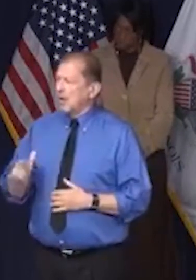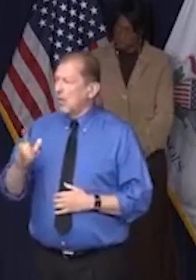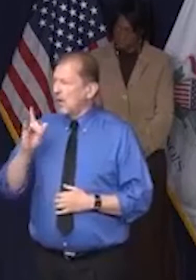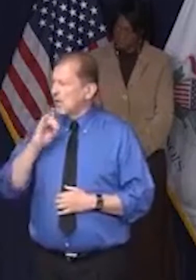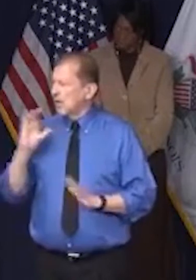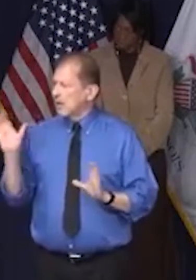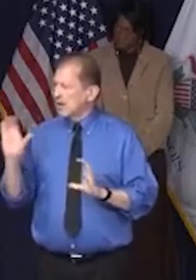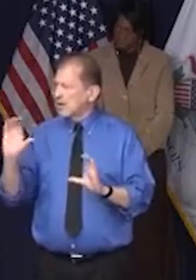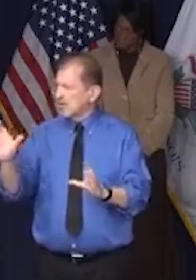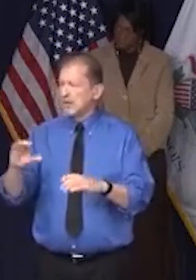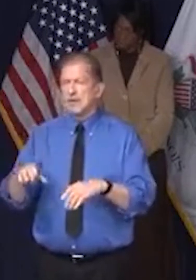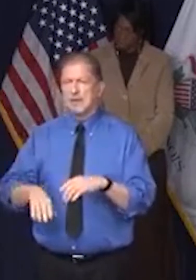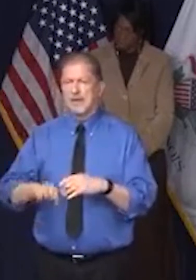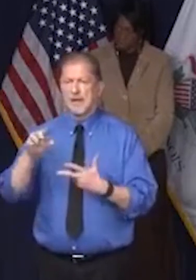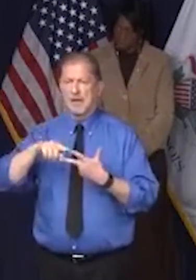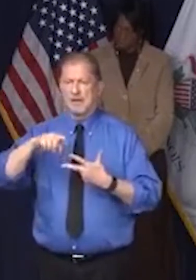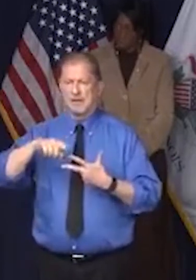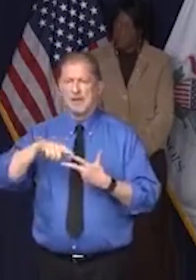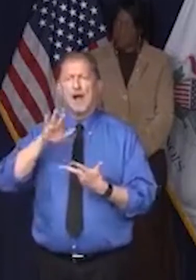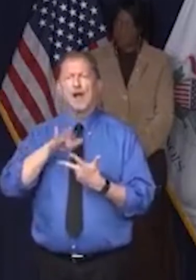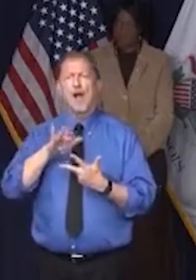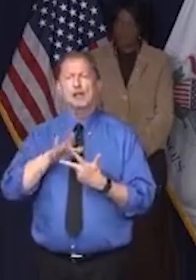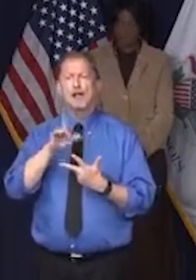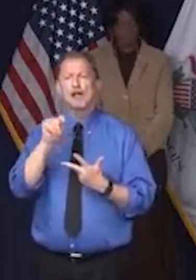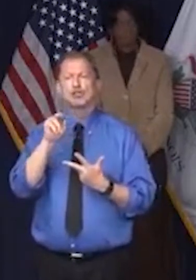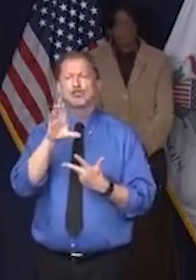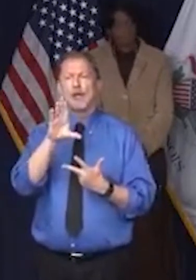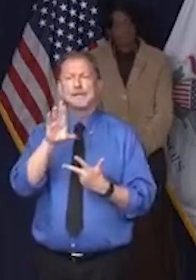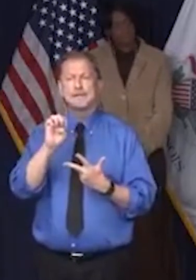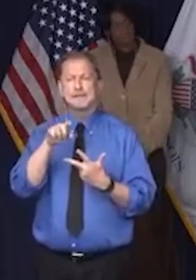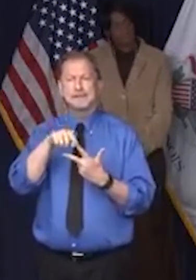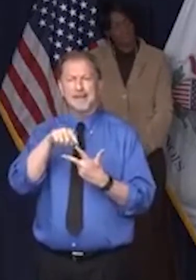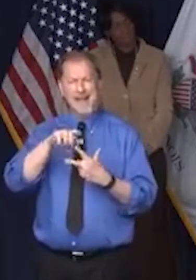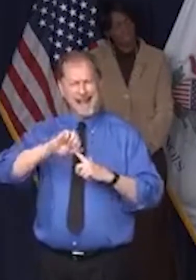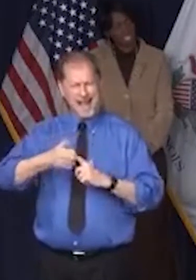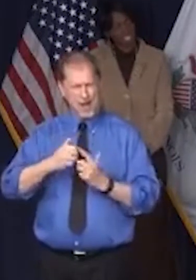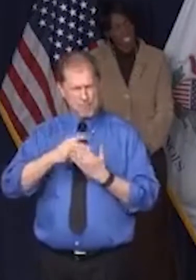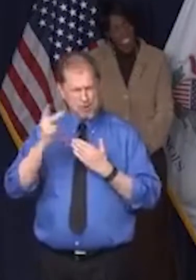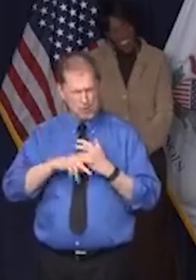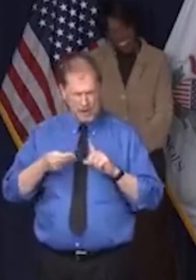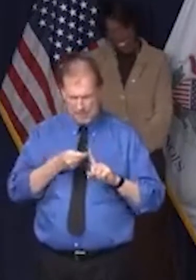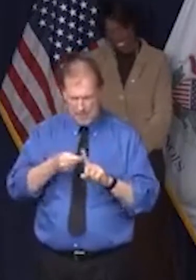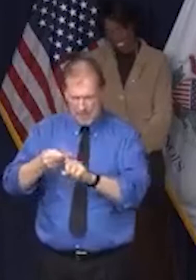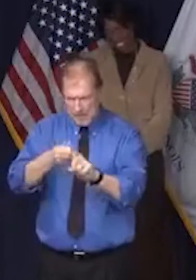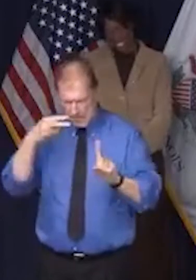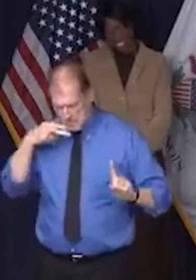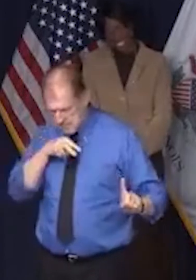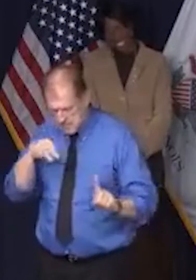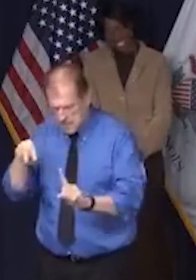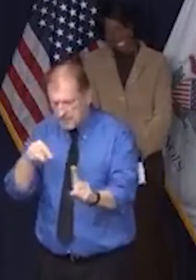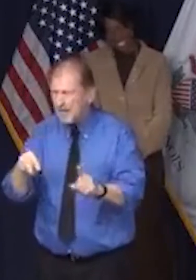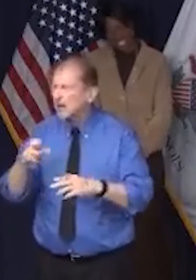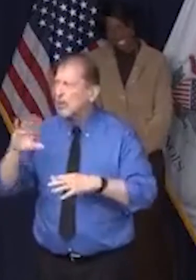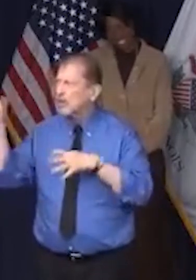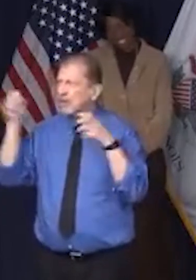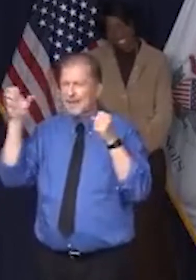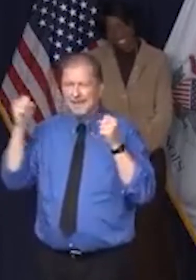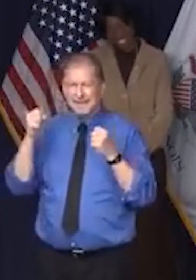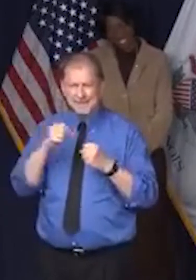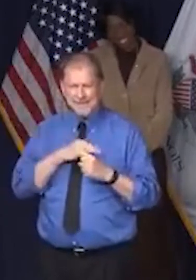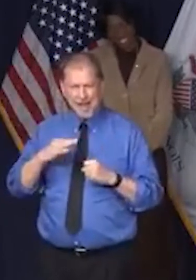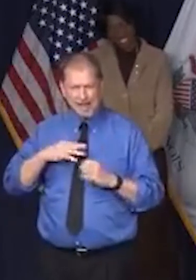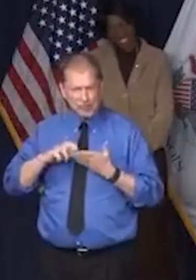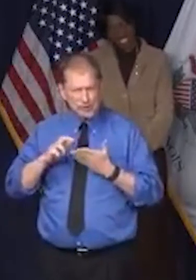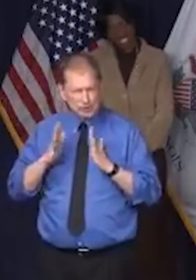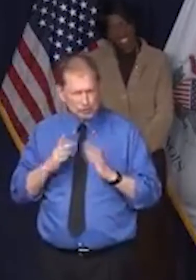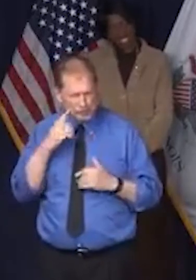train contact tracers? Where are they coming from and who is paying them? Great question, and my short answer to that